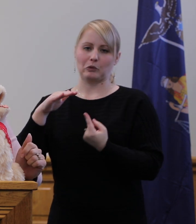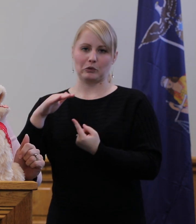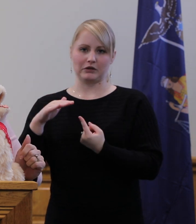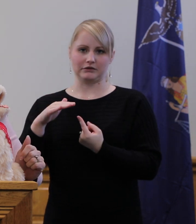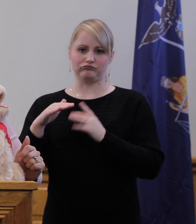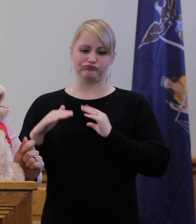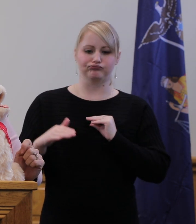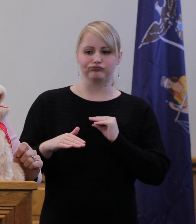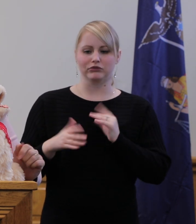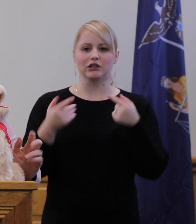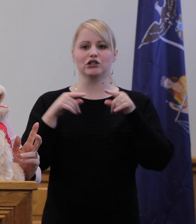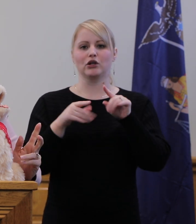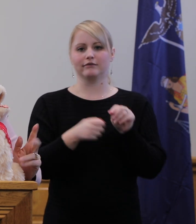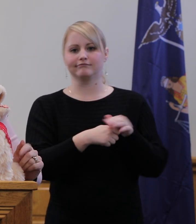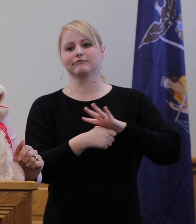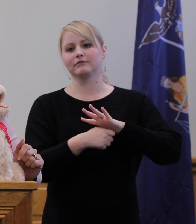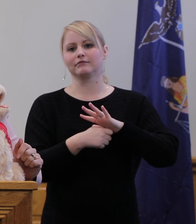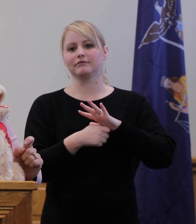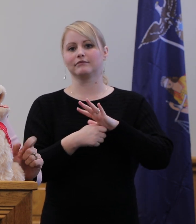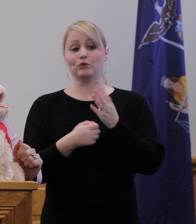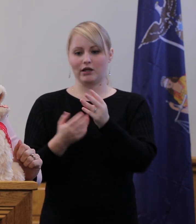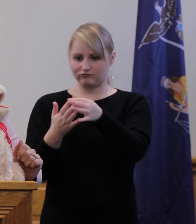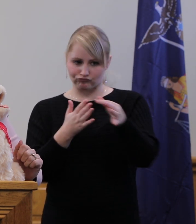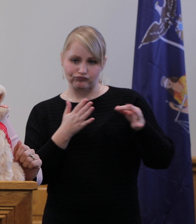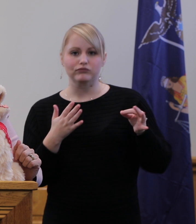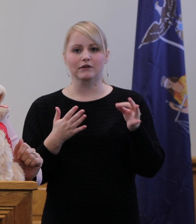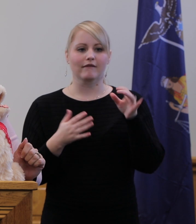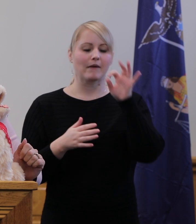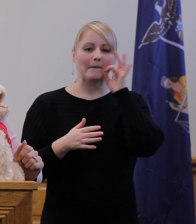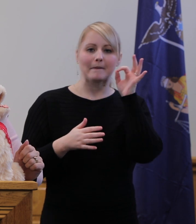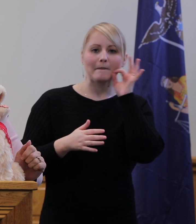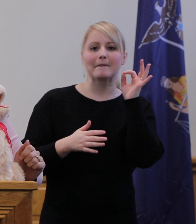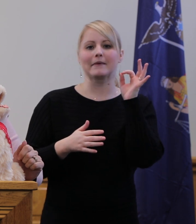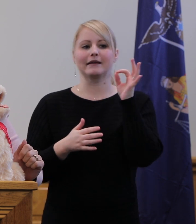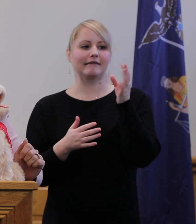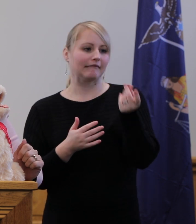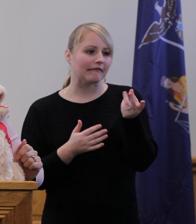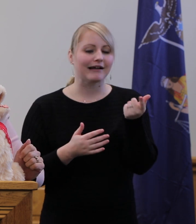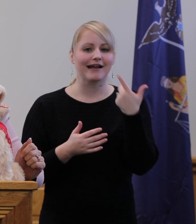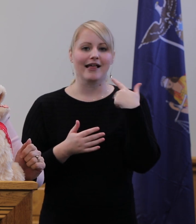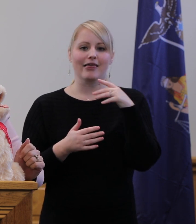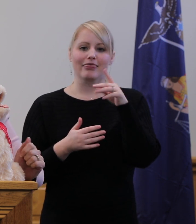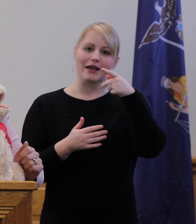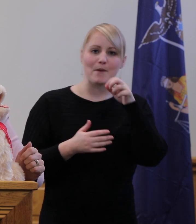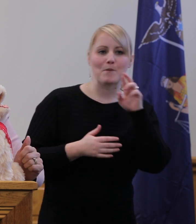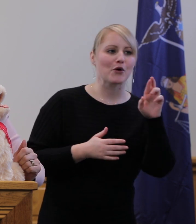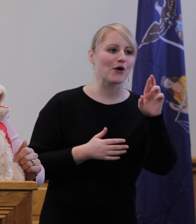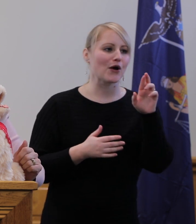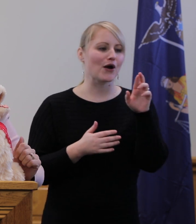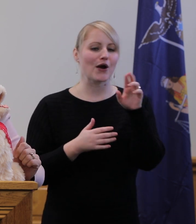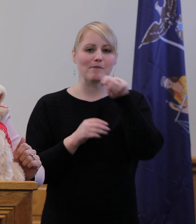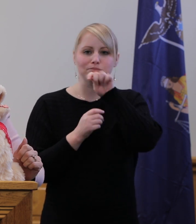pandemic. We have a selection of cats, kittens, dogs to choose from. They purr, meow, bark, wag their tails, and the